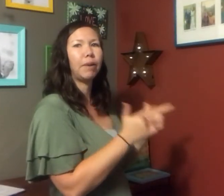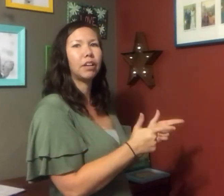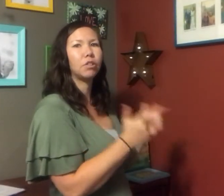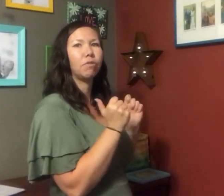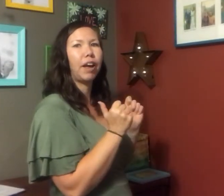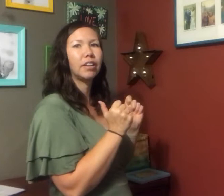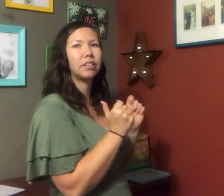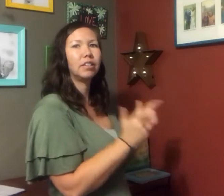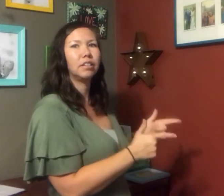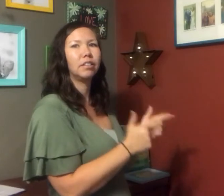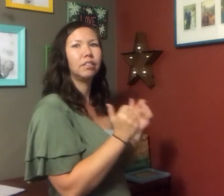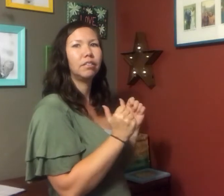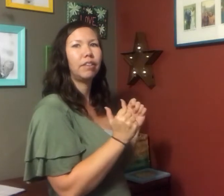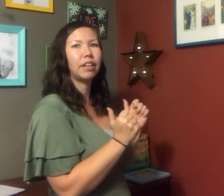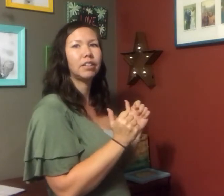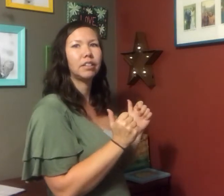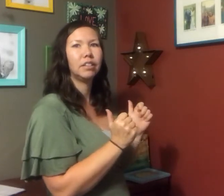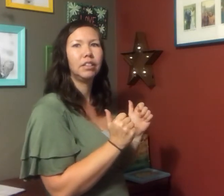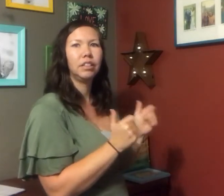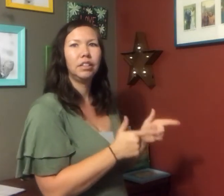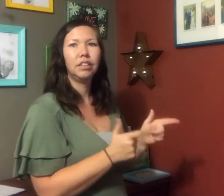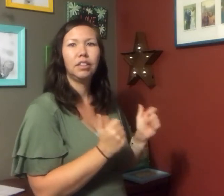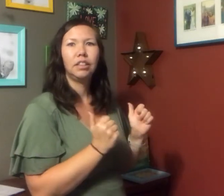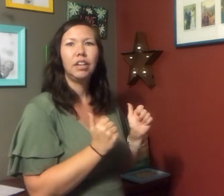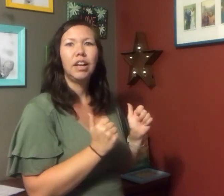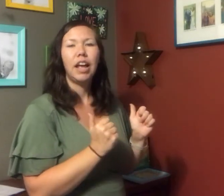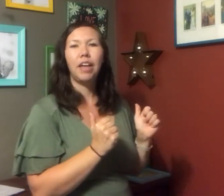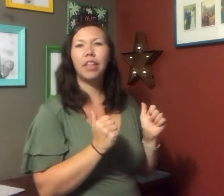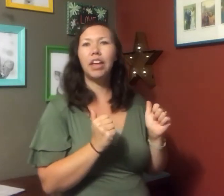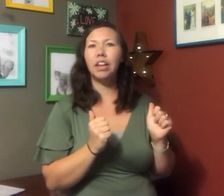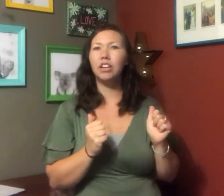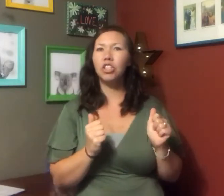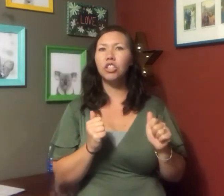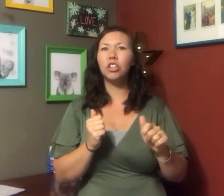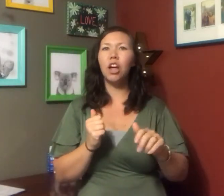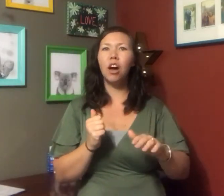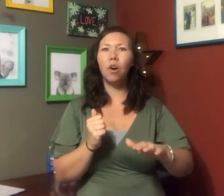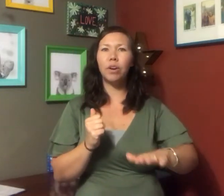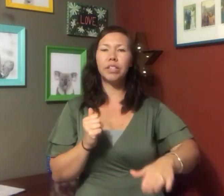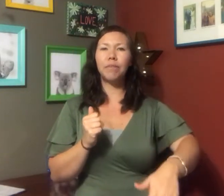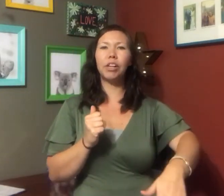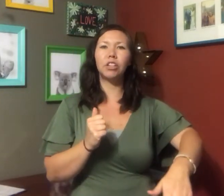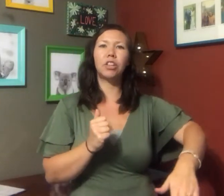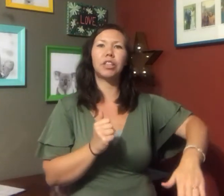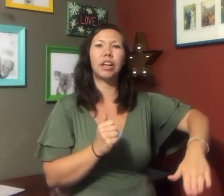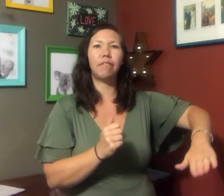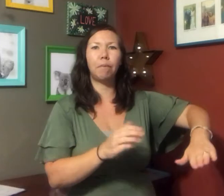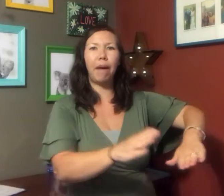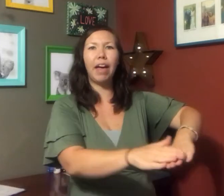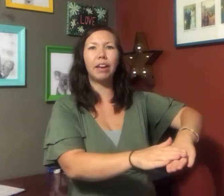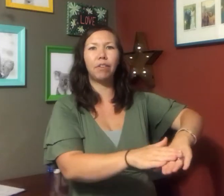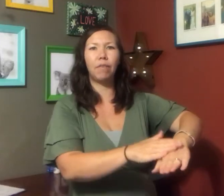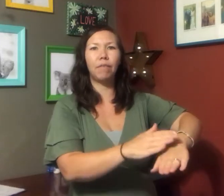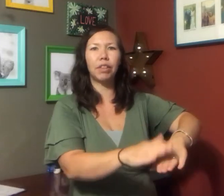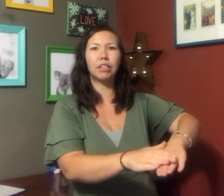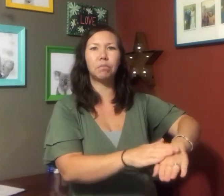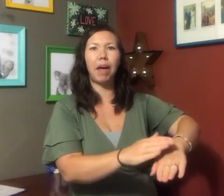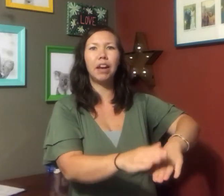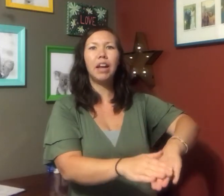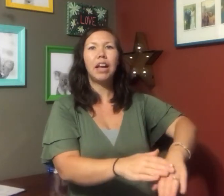back. So fast, fast. And then slow is similar to the sign for pet, if you remember this is pet,